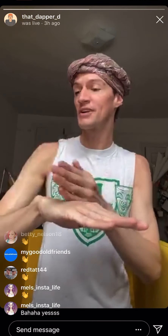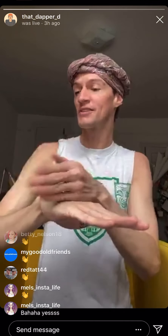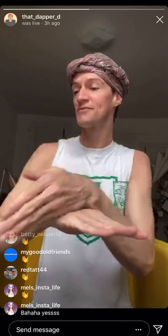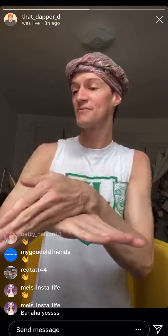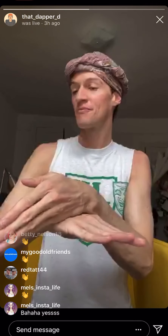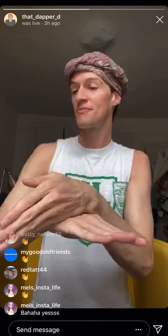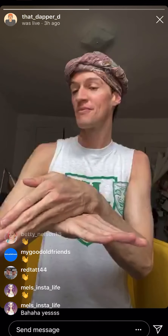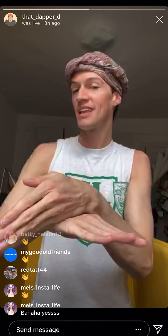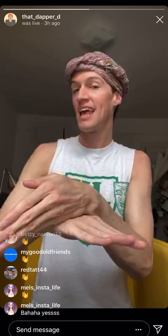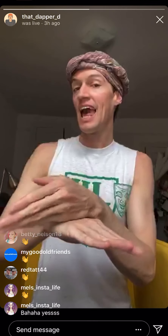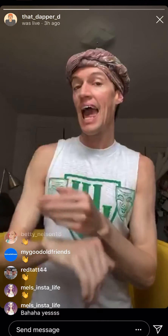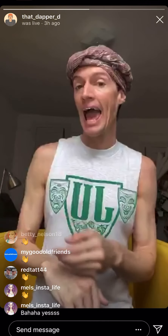at